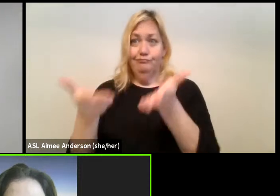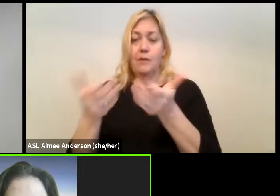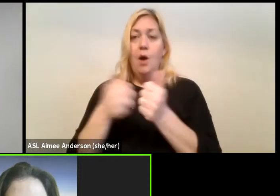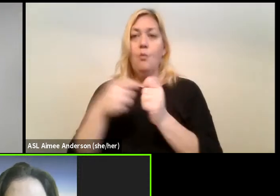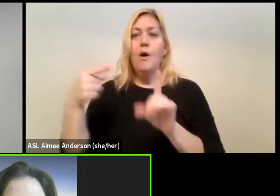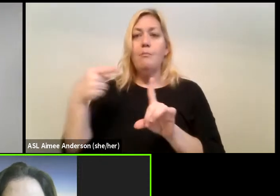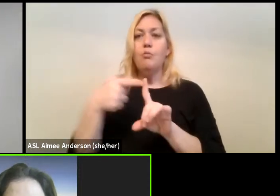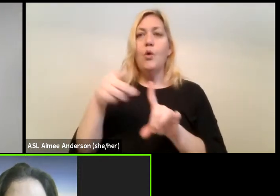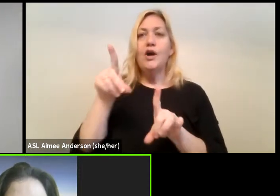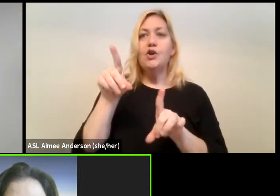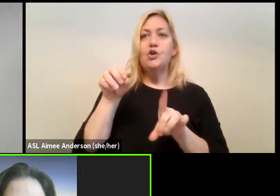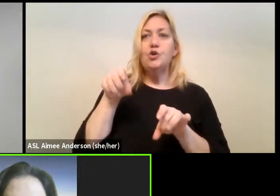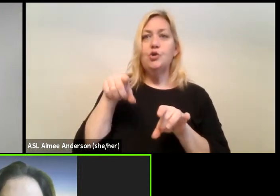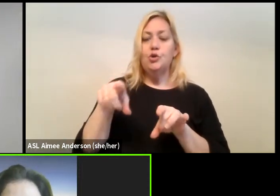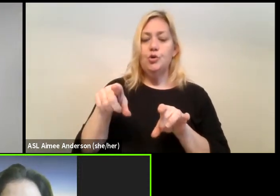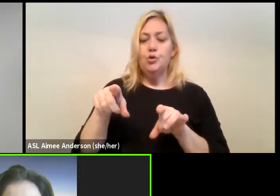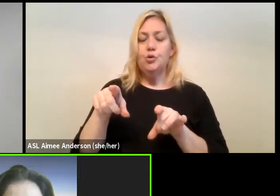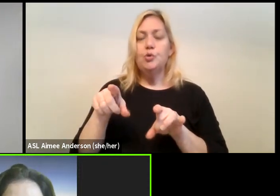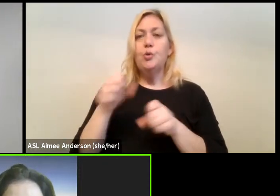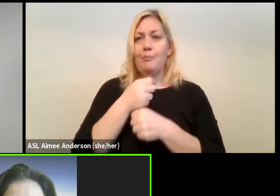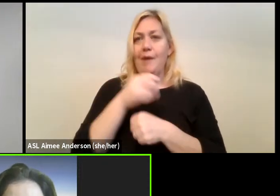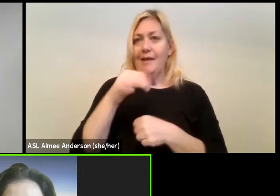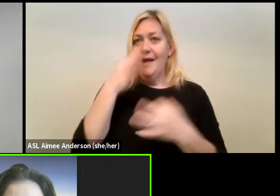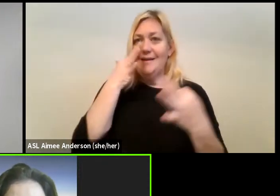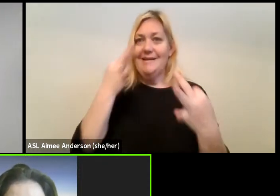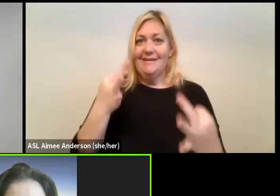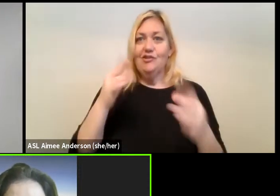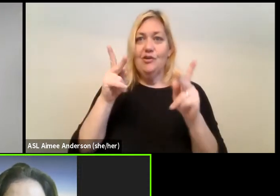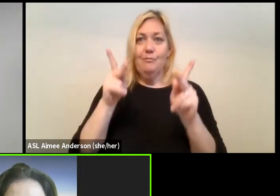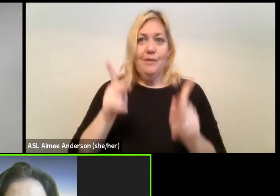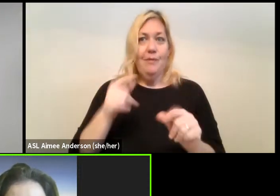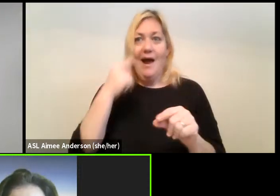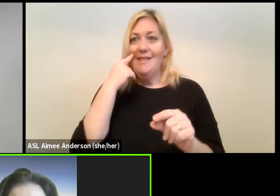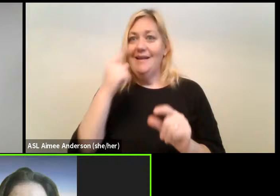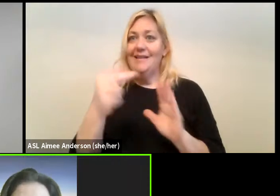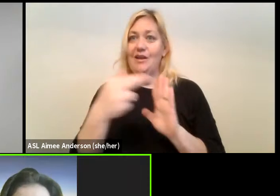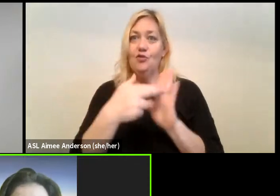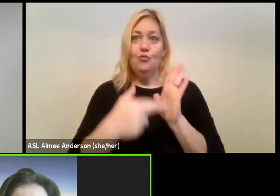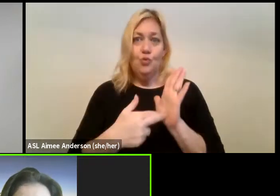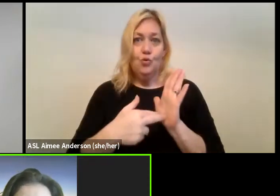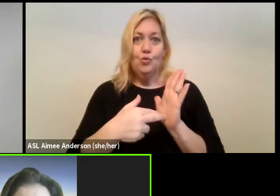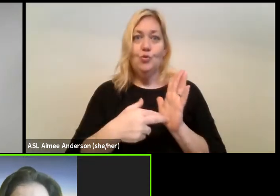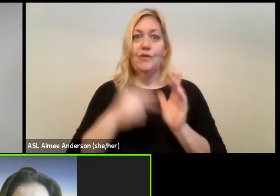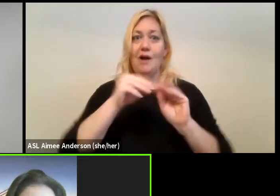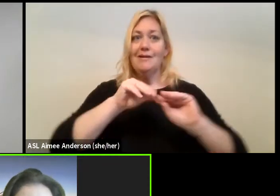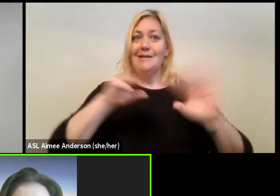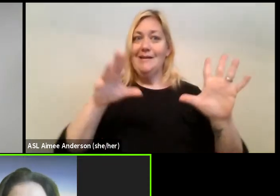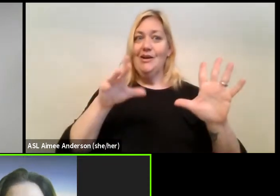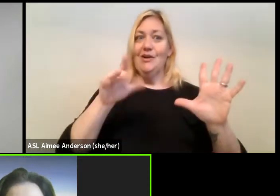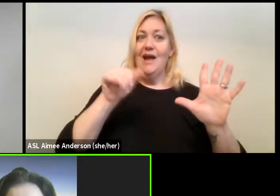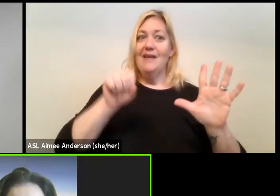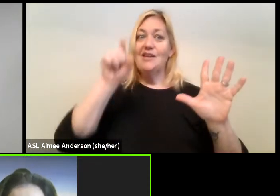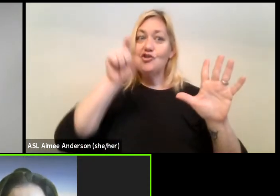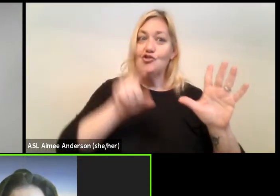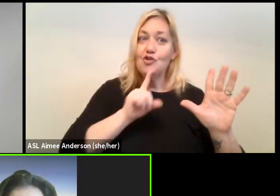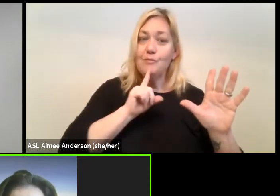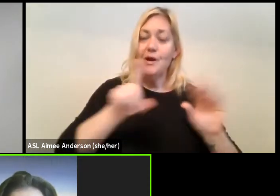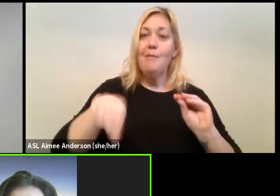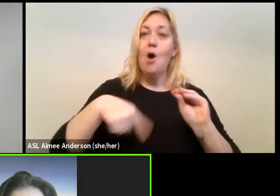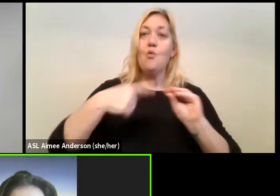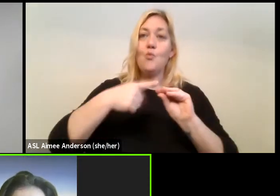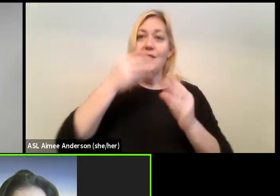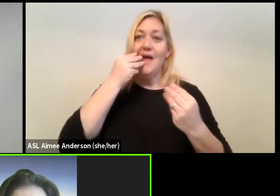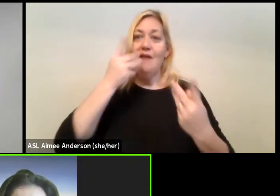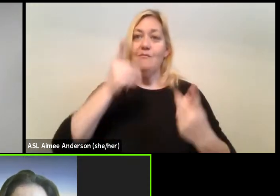point would you make that decision to people? I just don't think that these rules are as clear as they should be about when that information